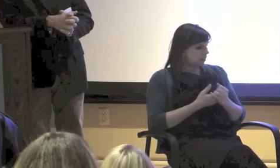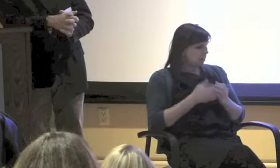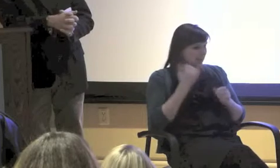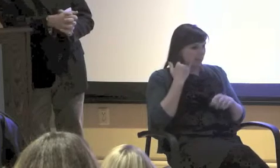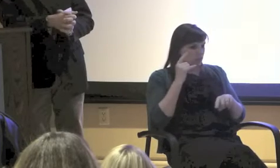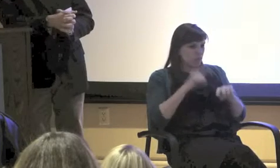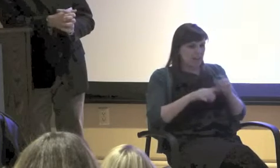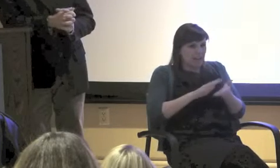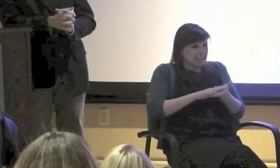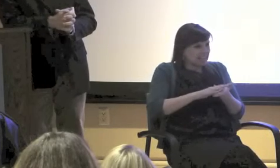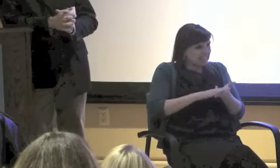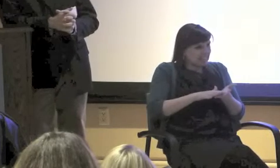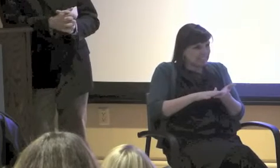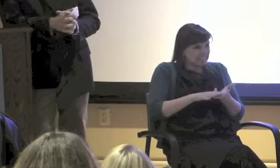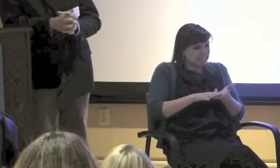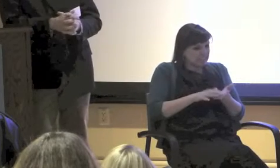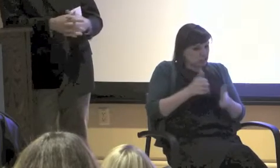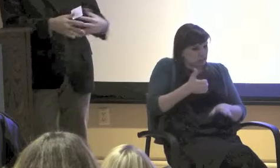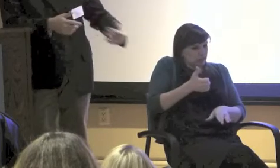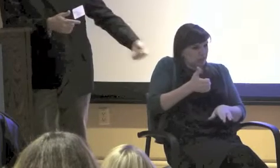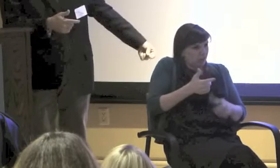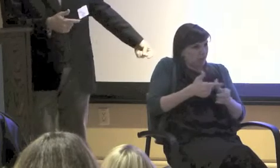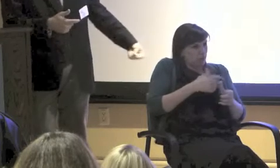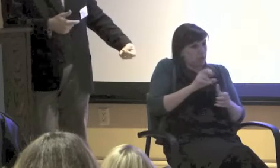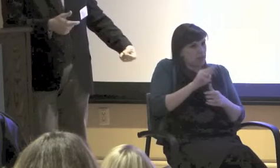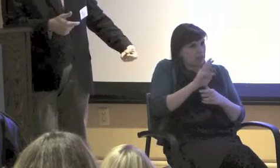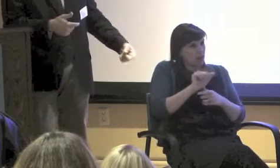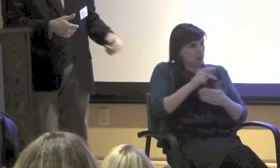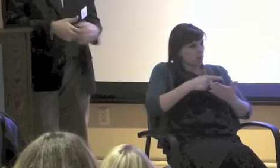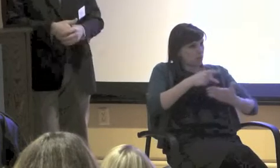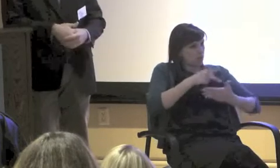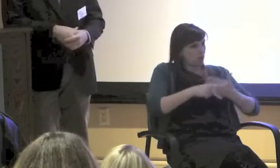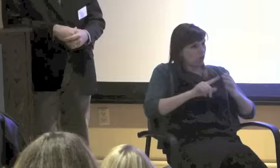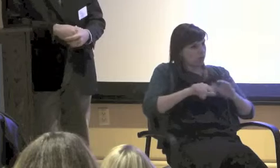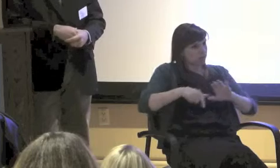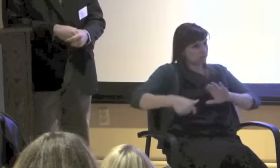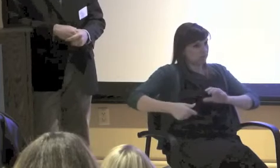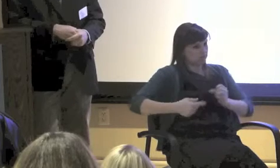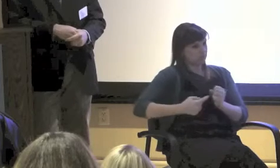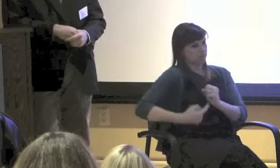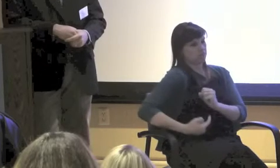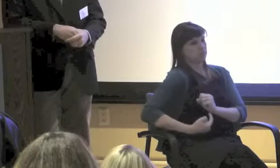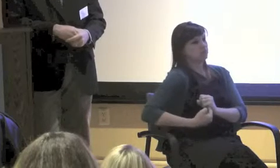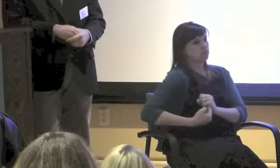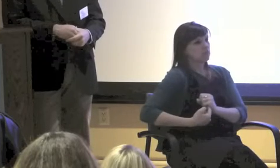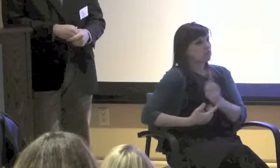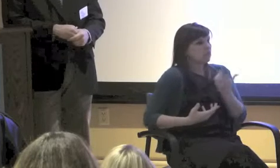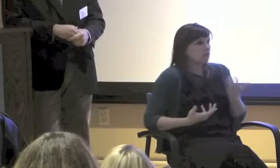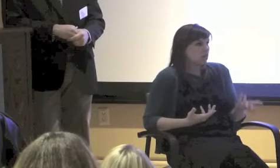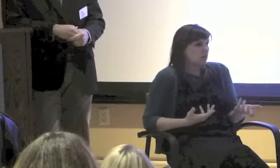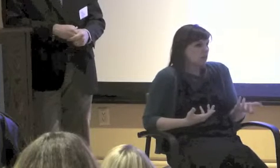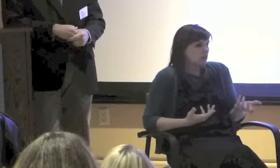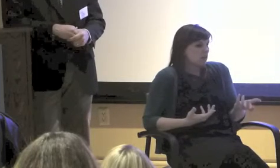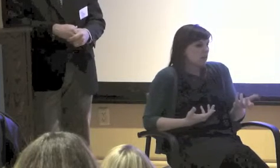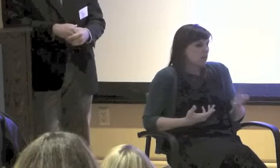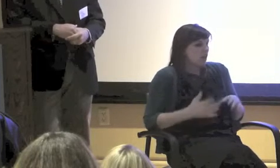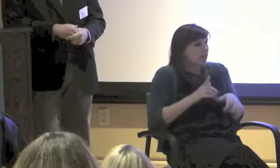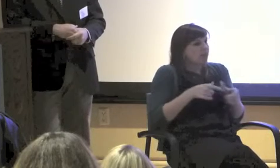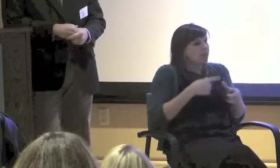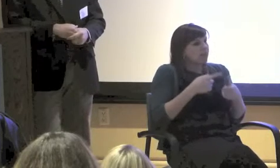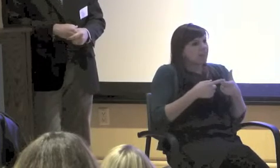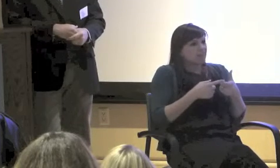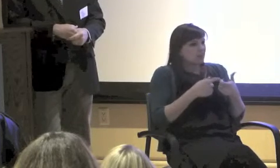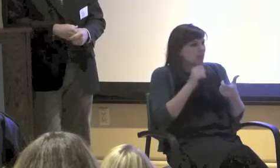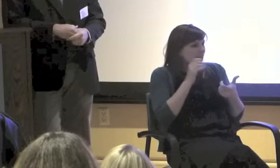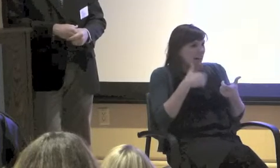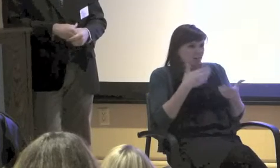get yourself clean doing an enema program from below through the anus, then you're probably